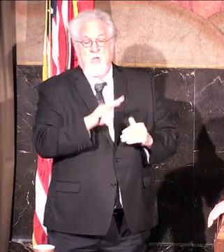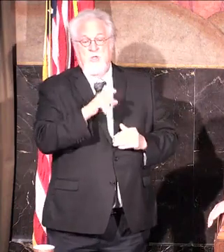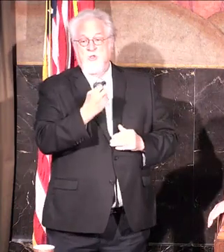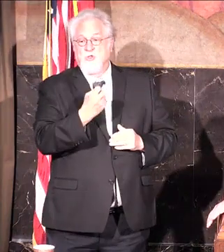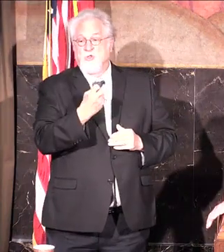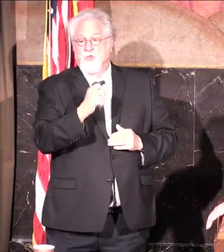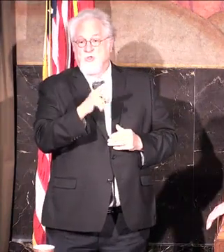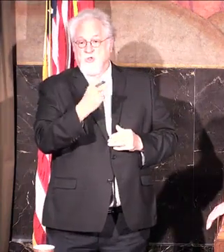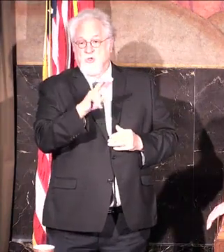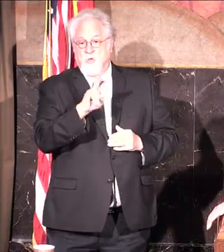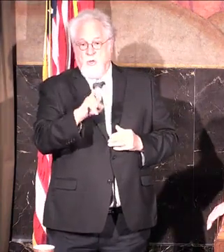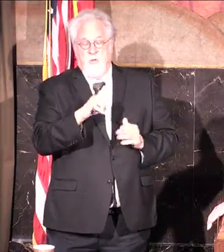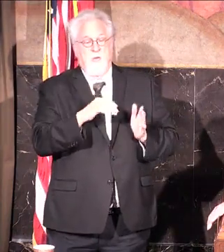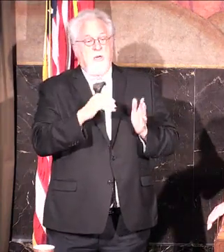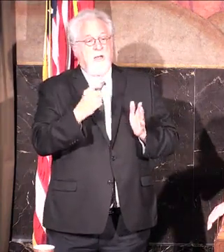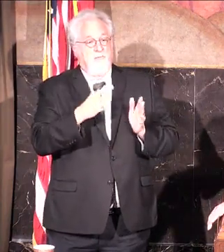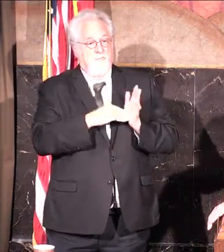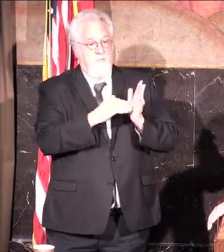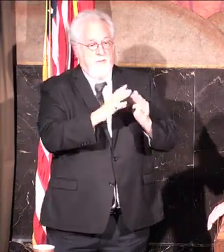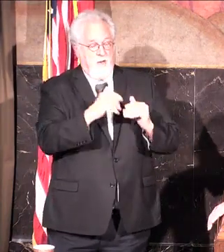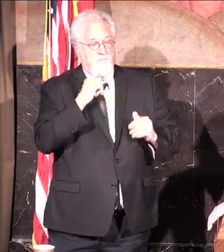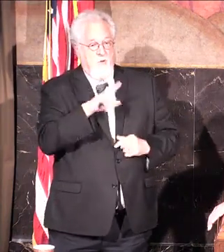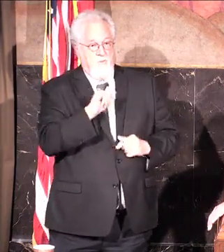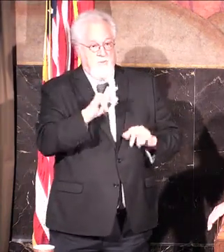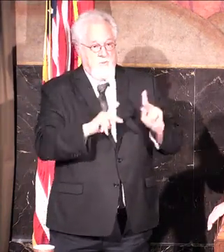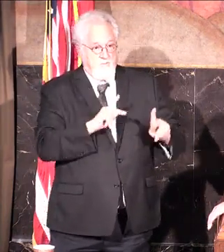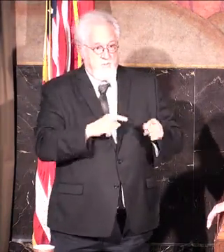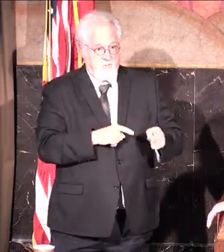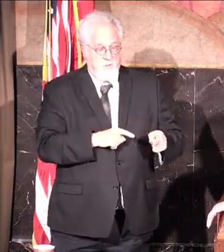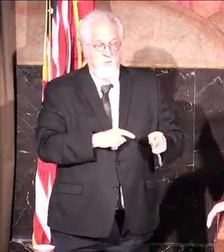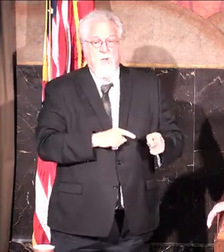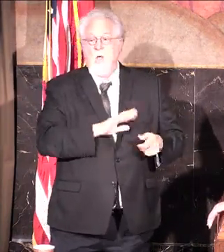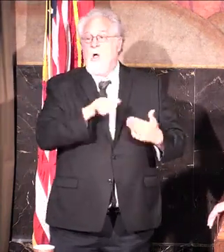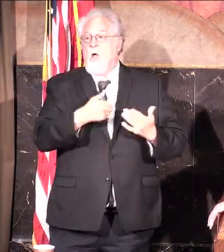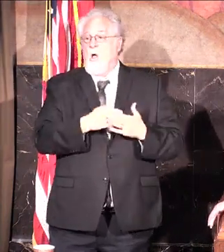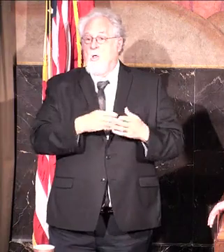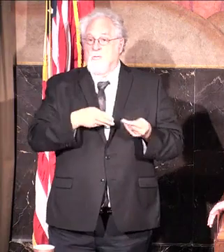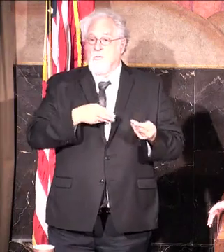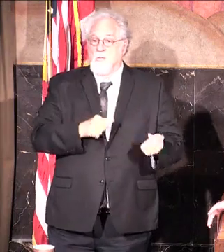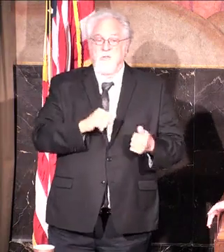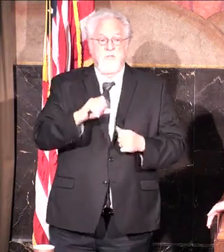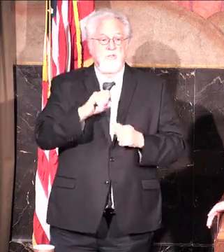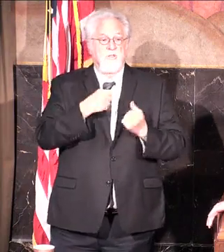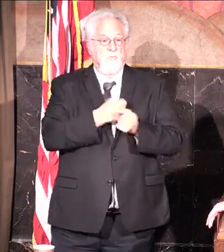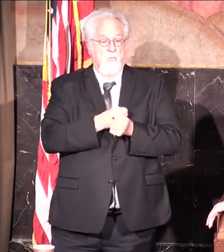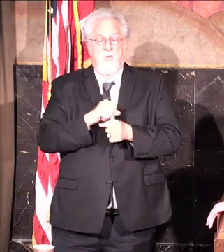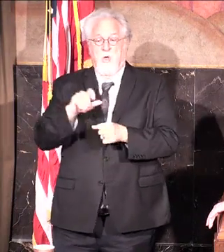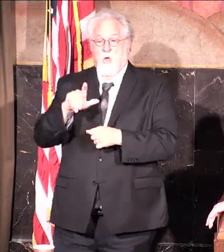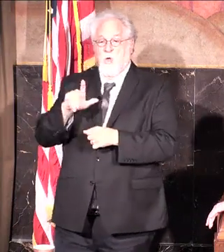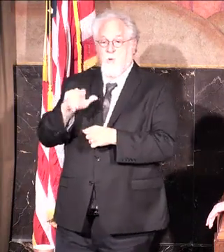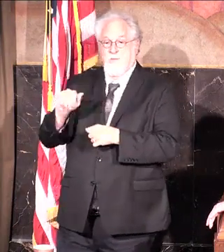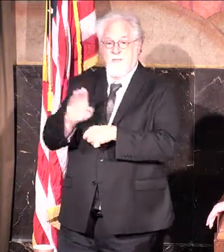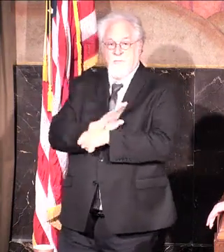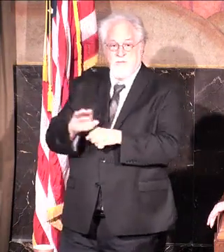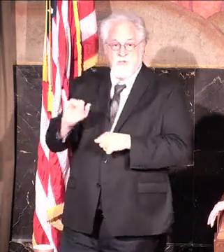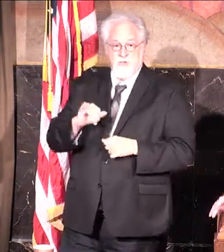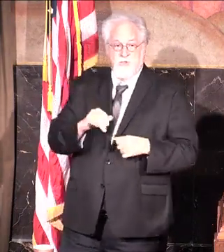$211 million in federal SNAP benefits for Louisiana residents, all of which has gone to support Louisiana businesses as